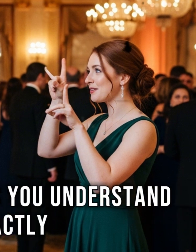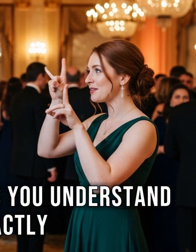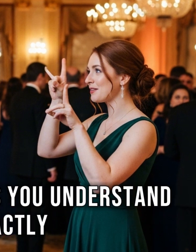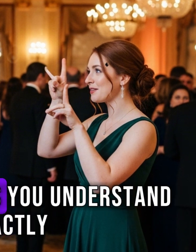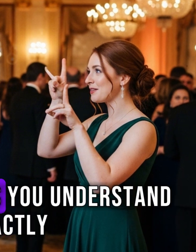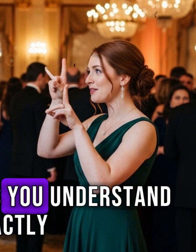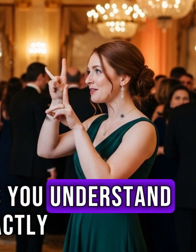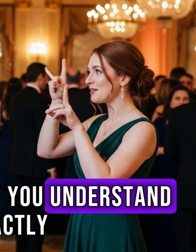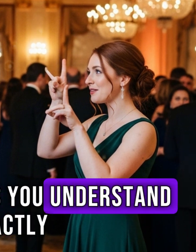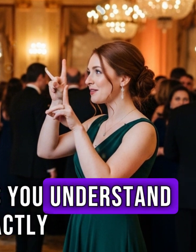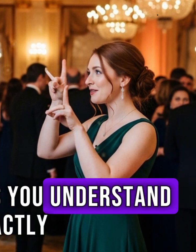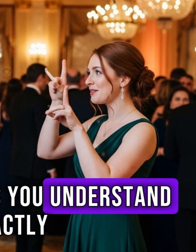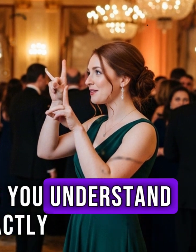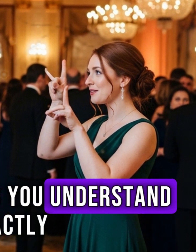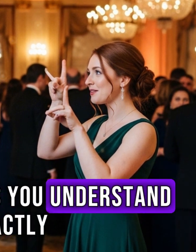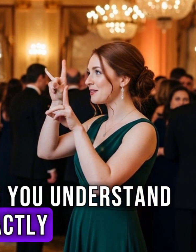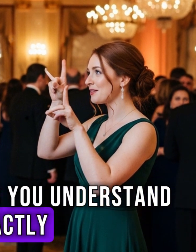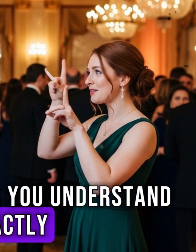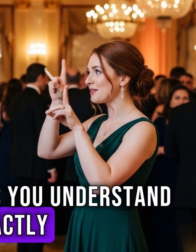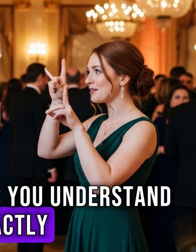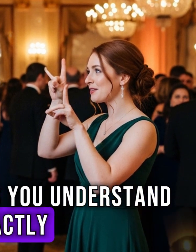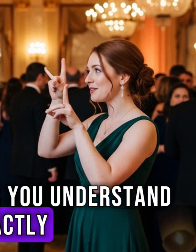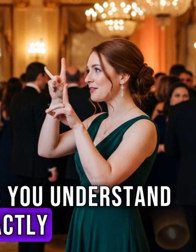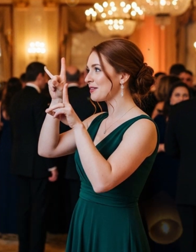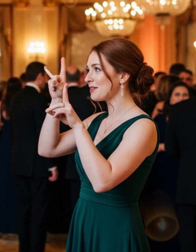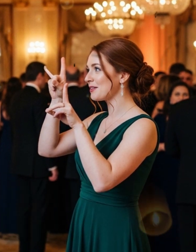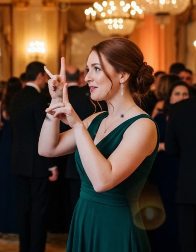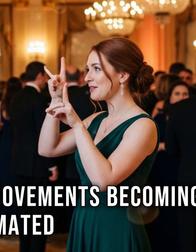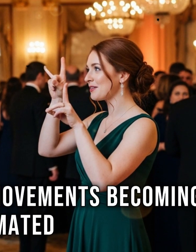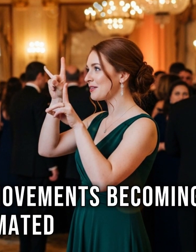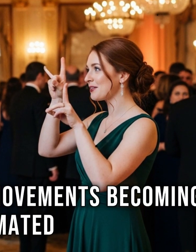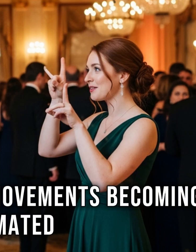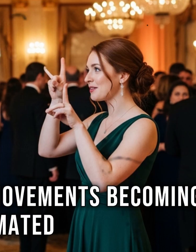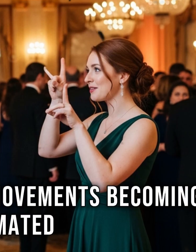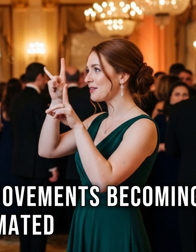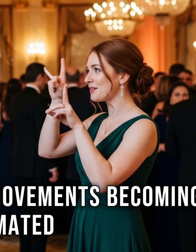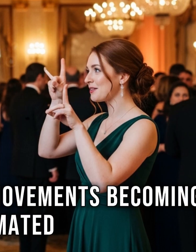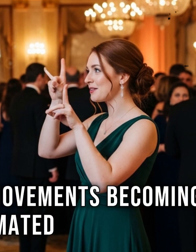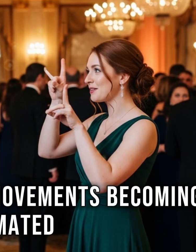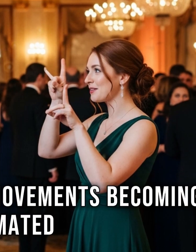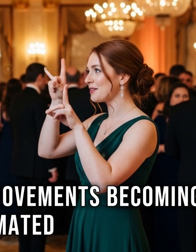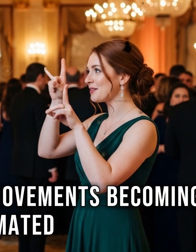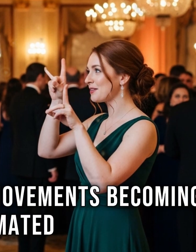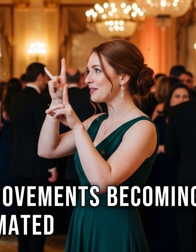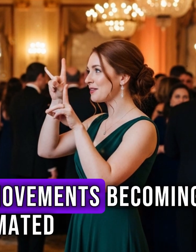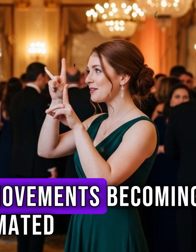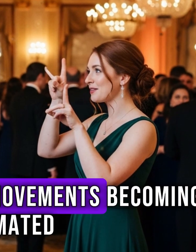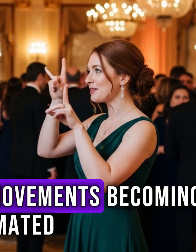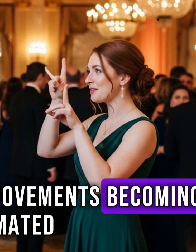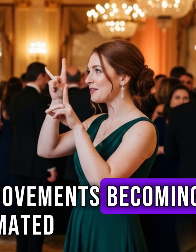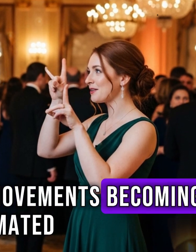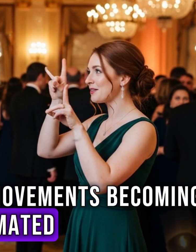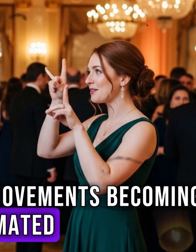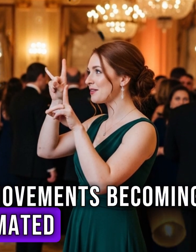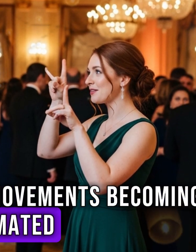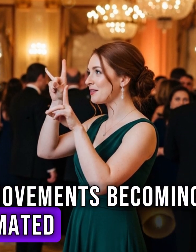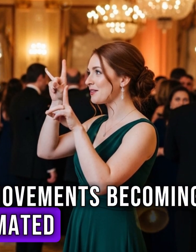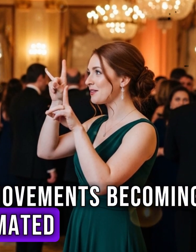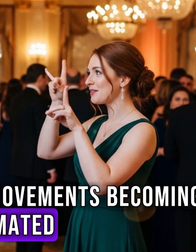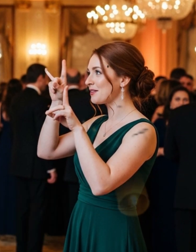that helps you understand." "Exactly." Julian signed, his movements becoming animated. "Or